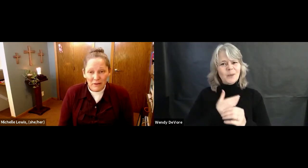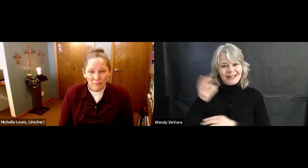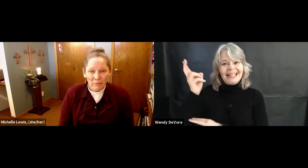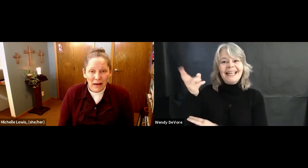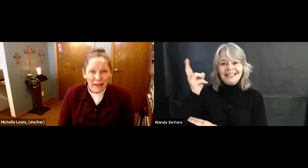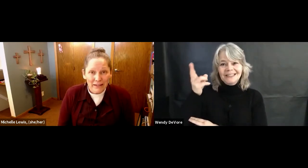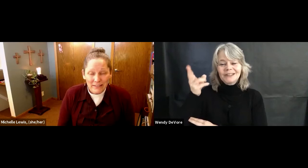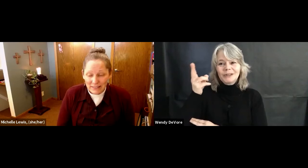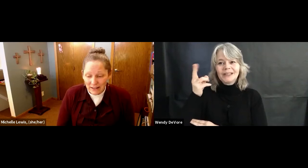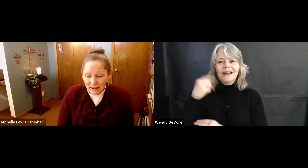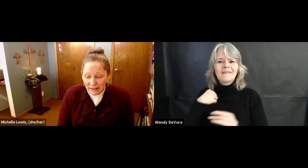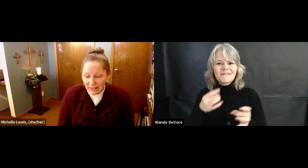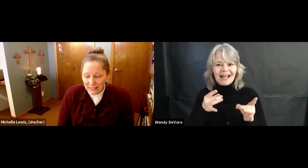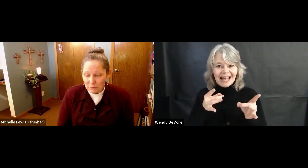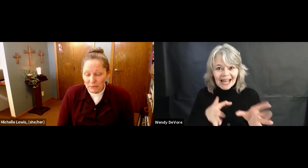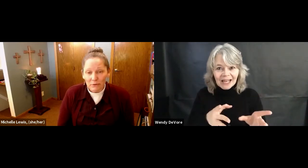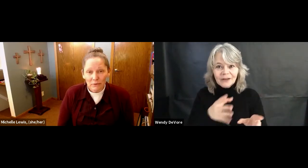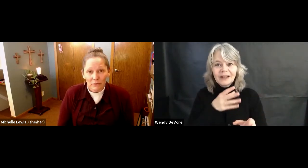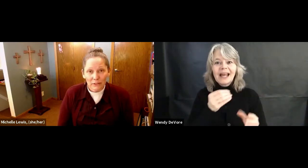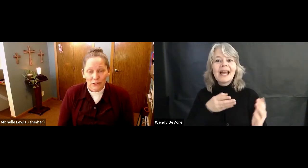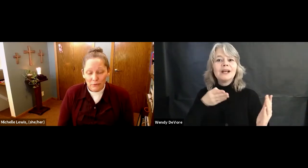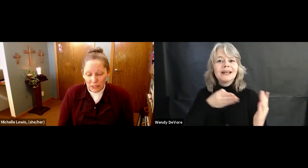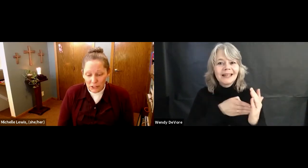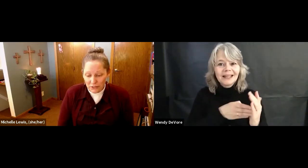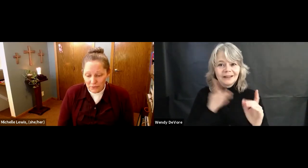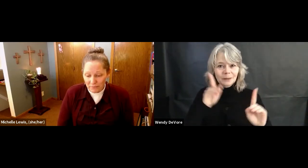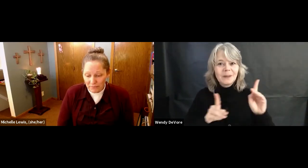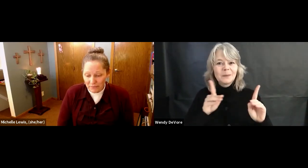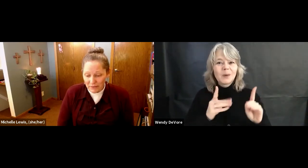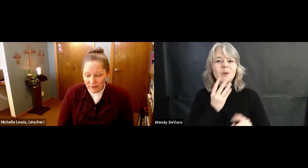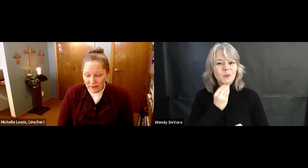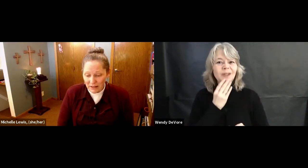and bias against people who are Jewish,